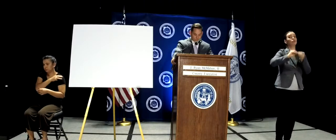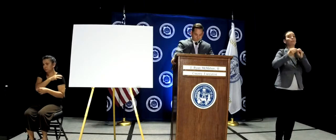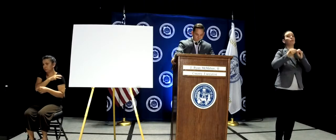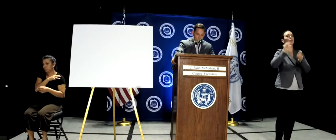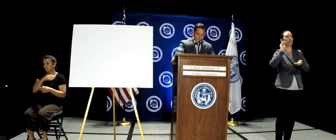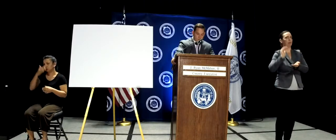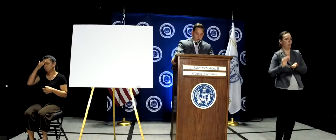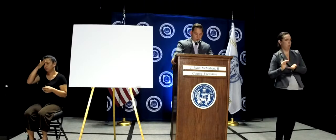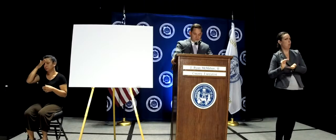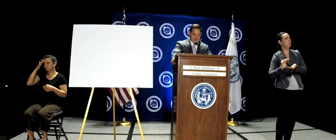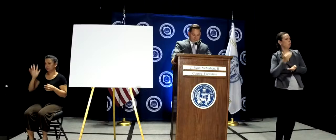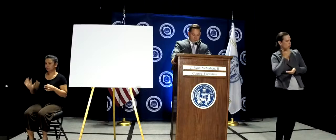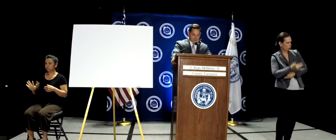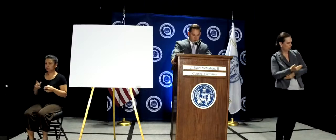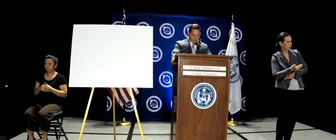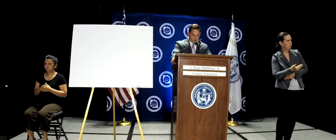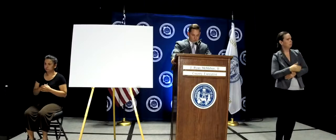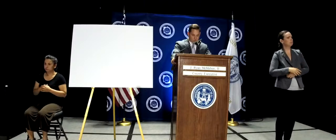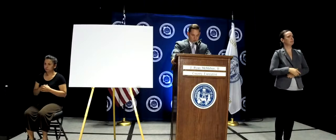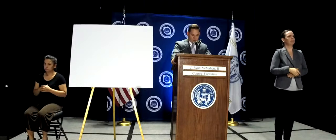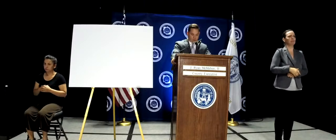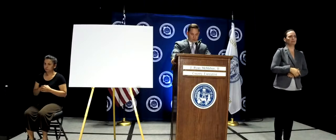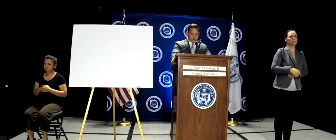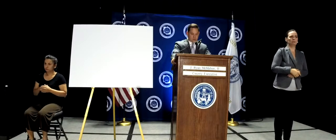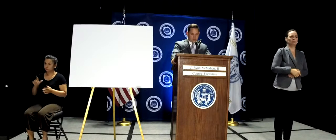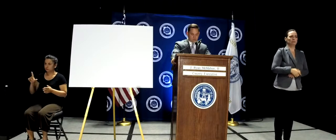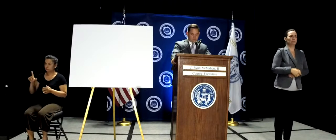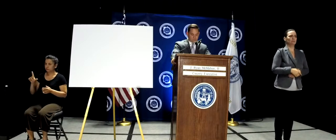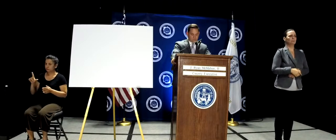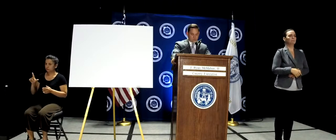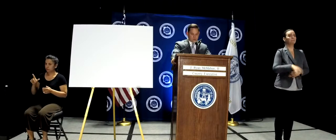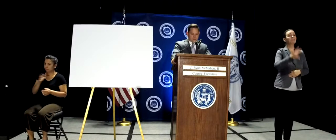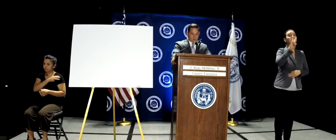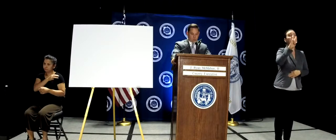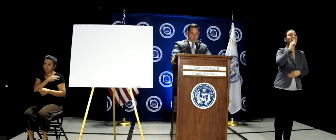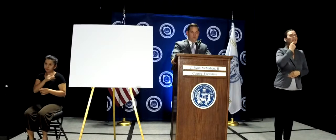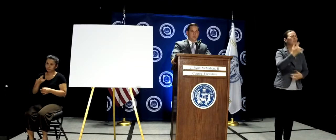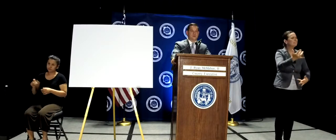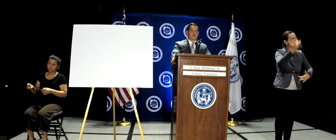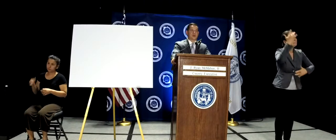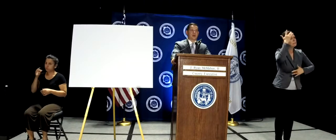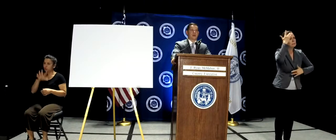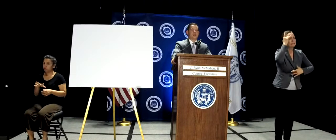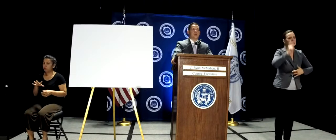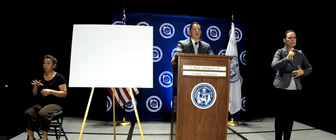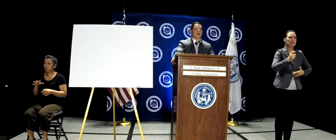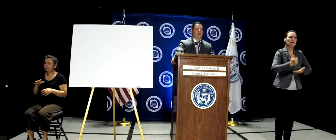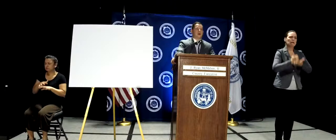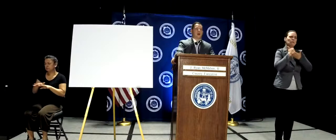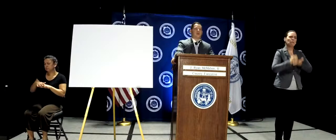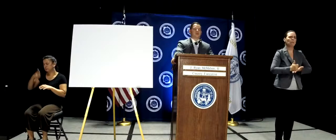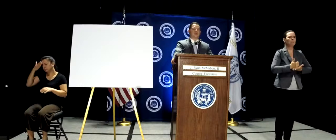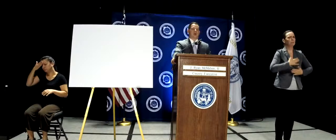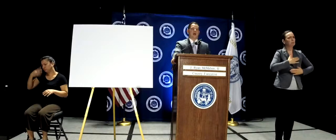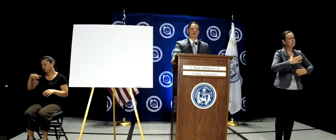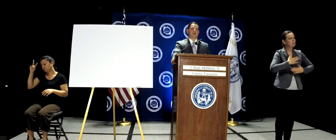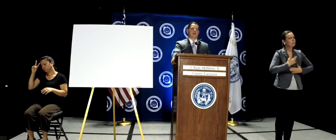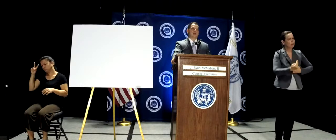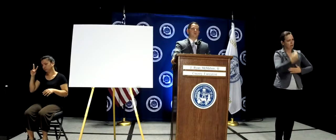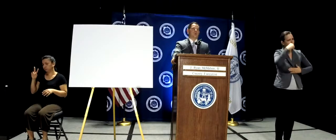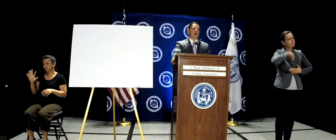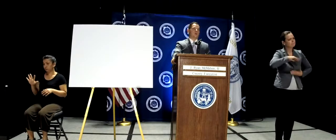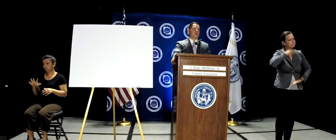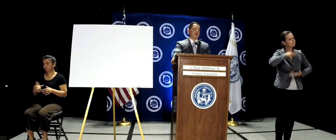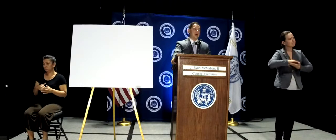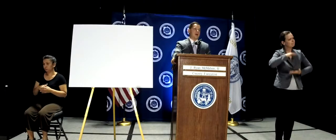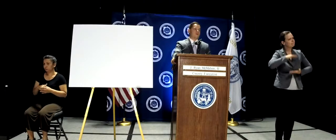that. We have 7 individuals who are in critical condition. That's up 1 from yesterday. Another trend